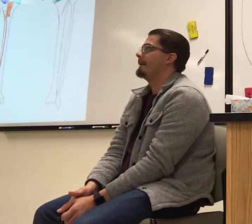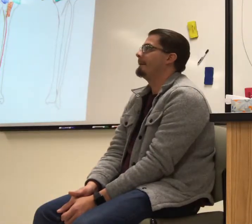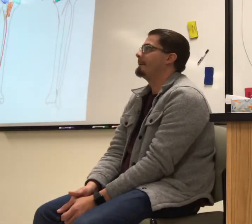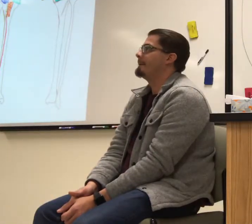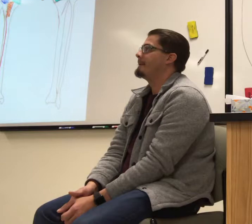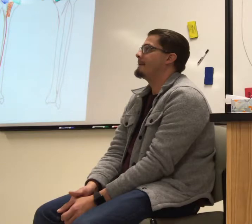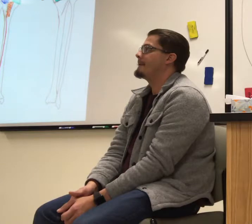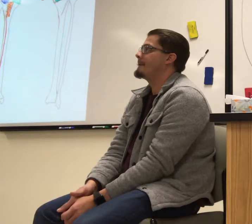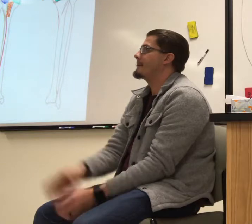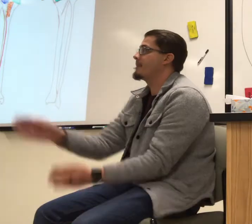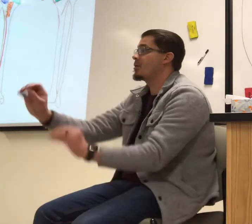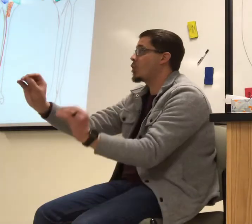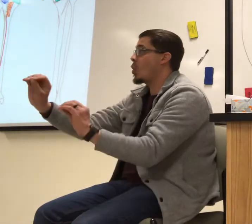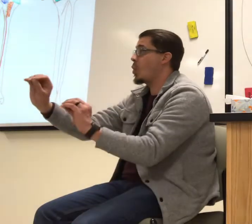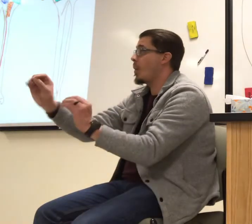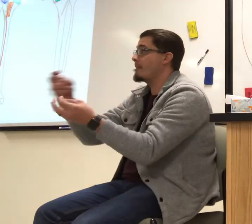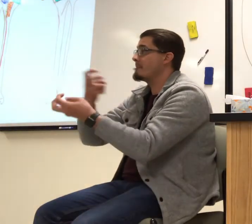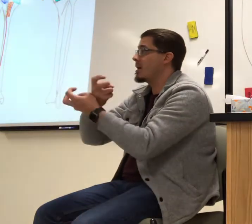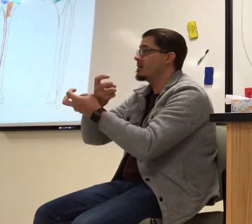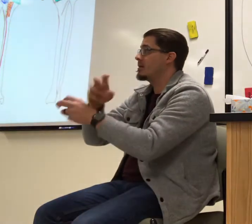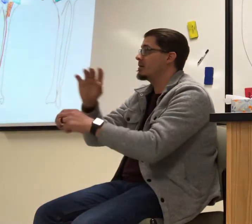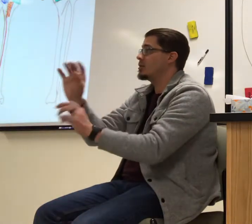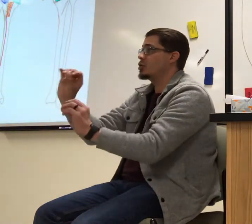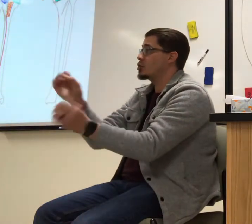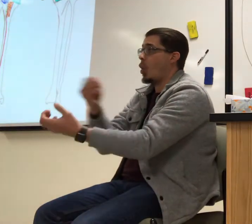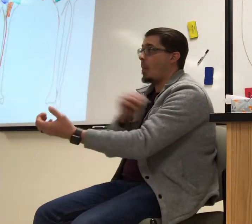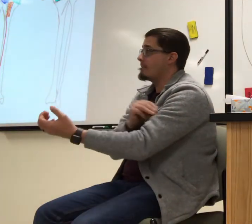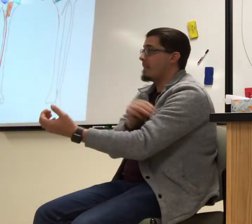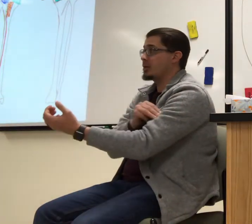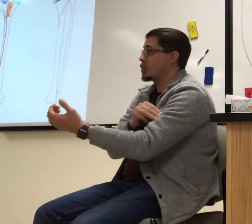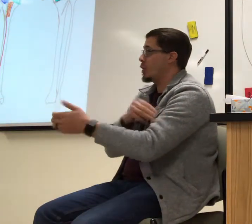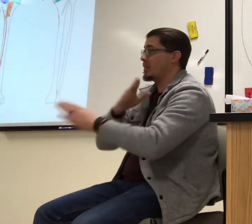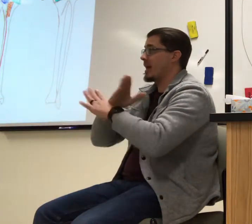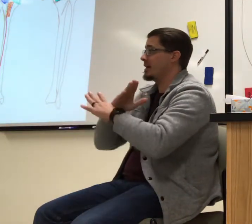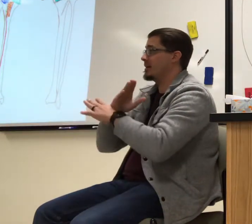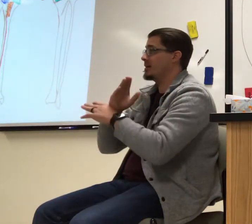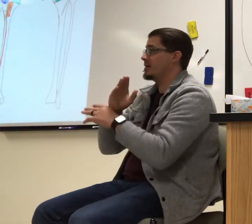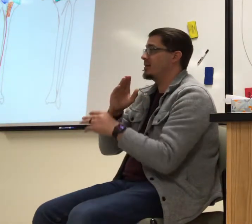There's no muscle protecting it. It's skin deep.